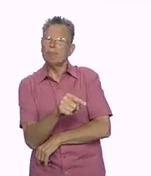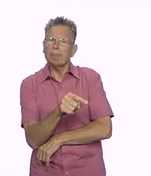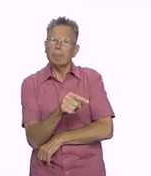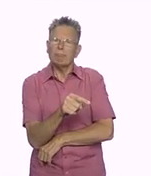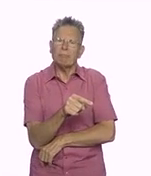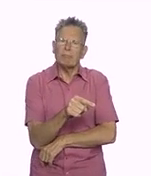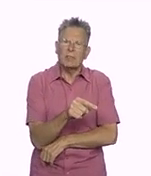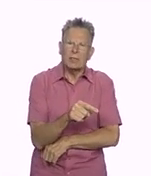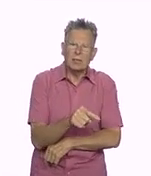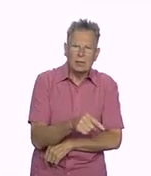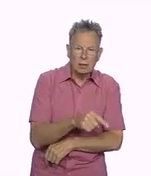it registers.